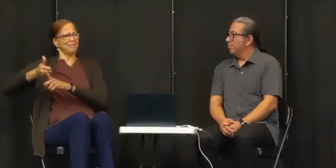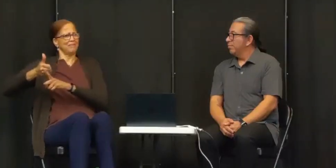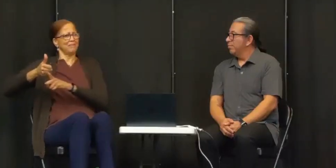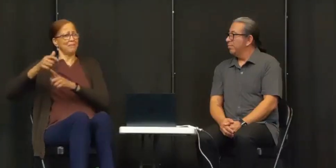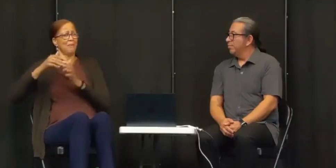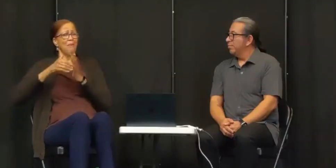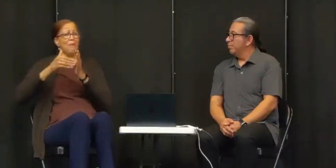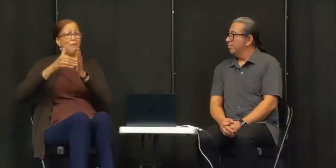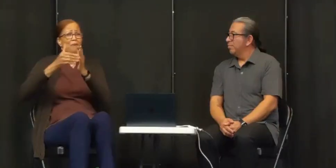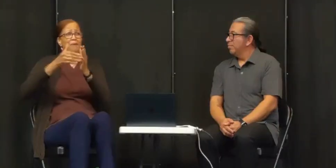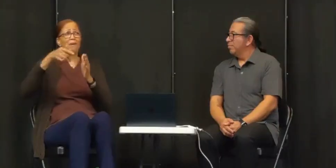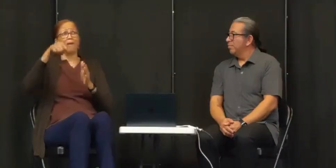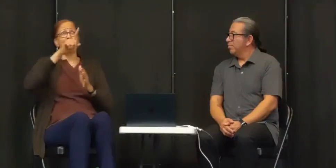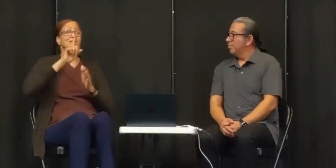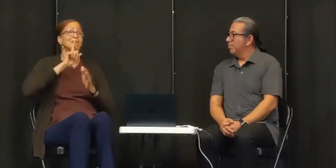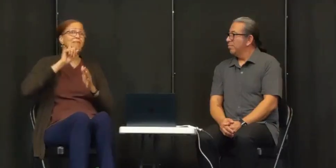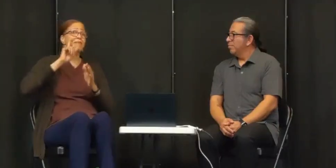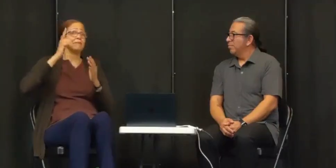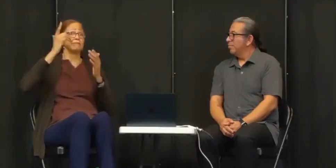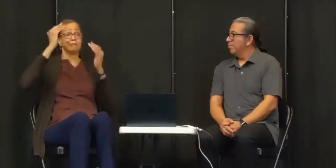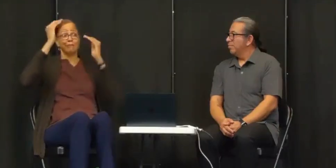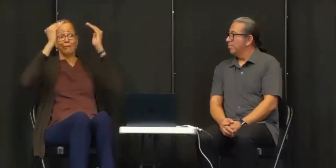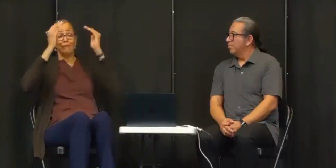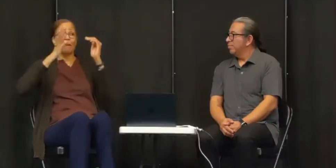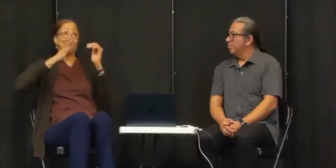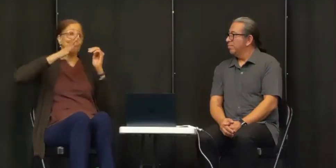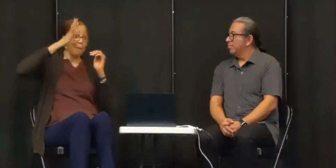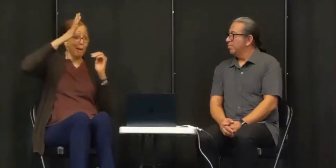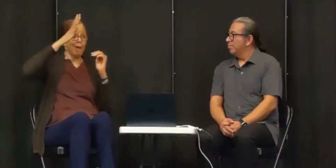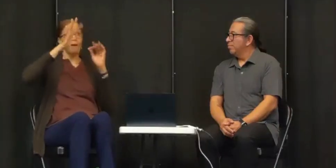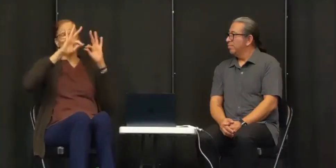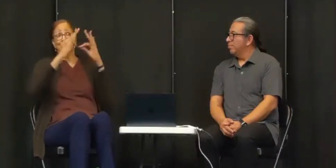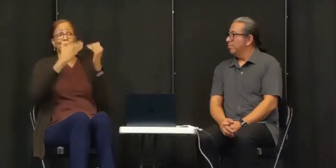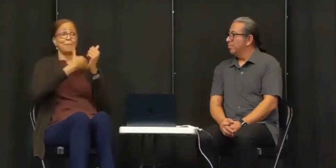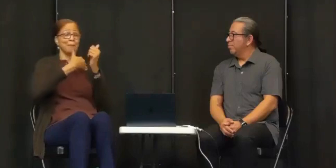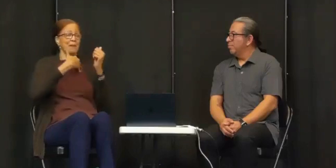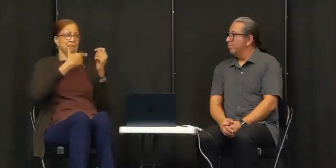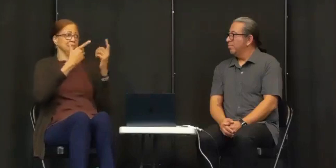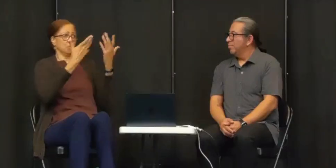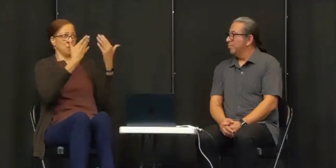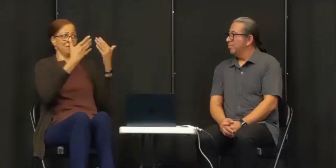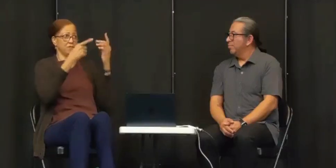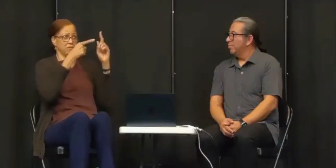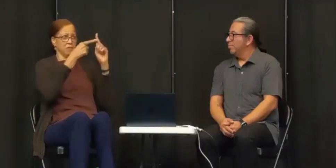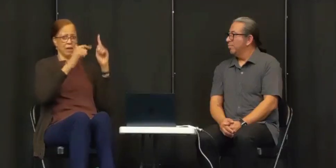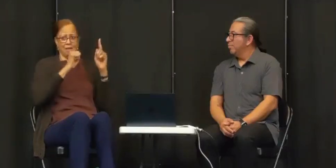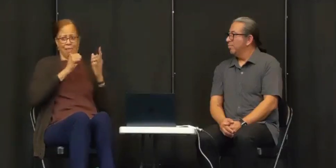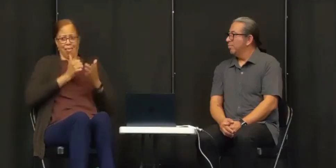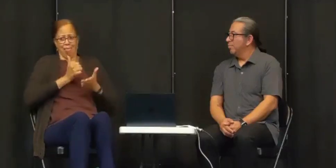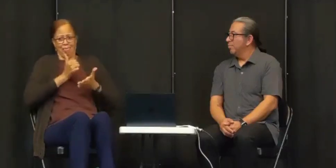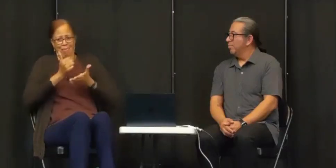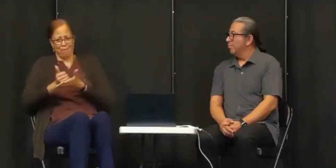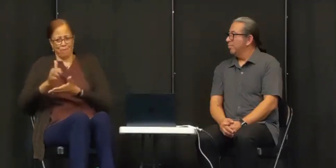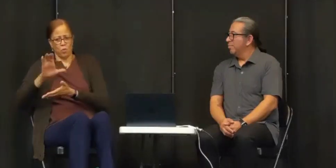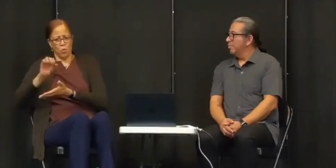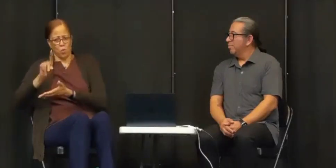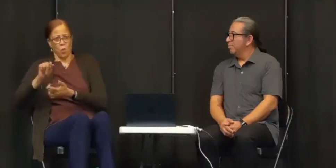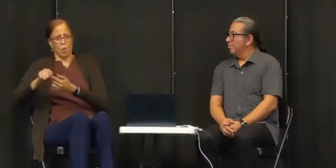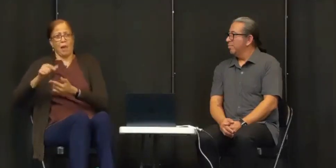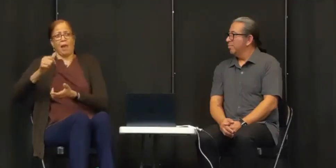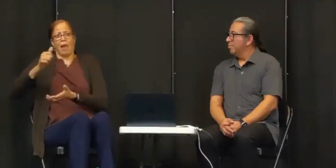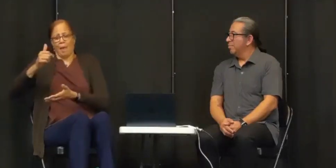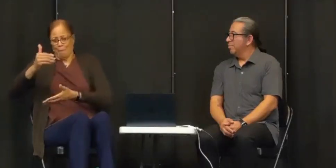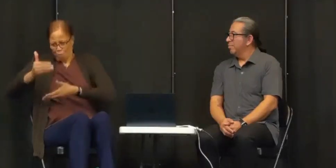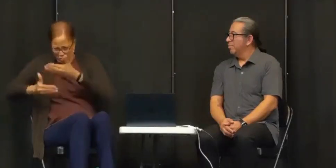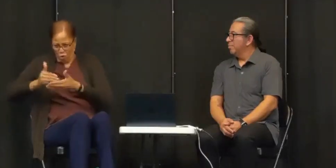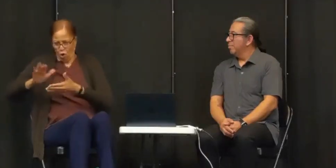to make sure that they're able to process the emotions themselves. Or maybe deaf adults, parents, family members may not be